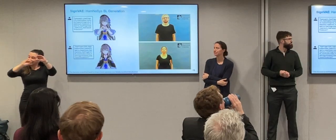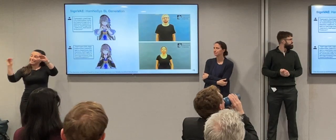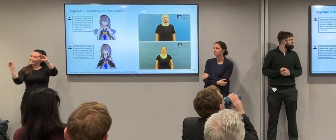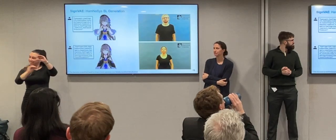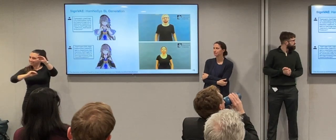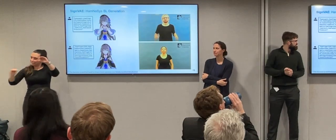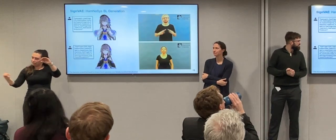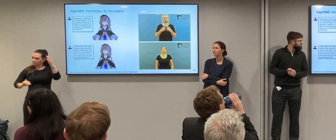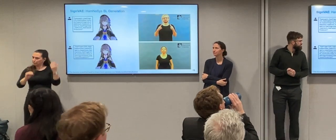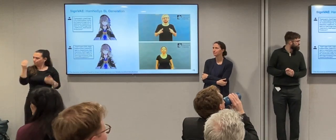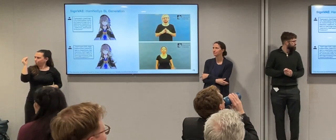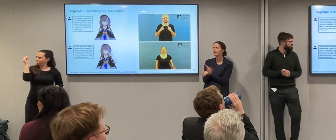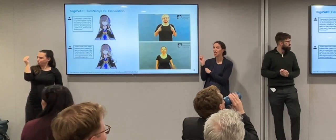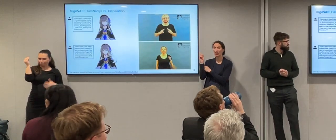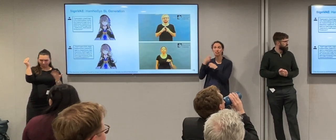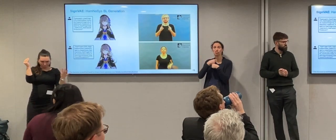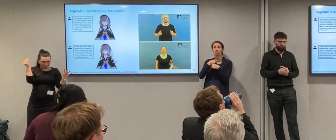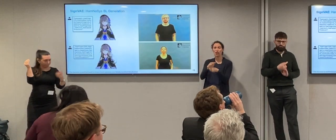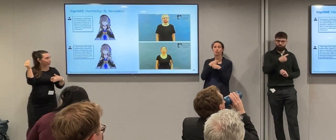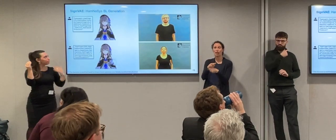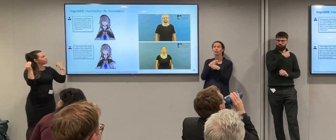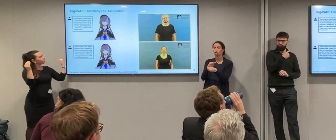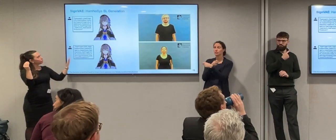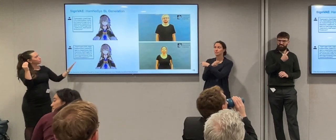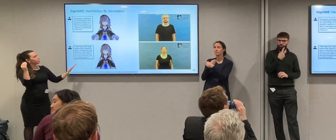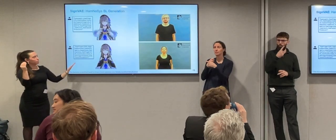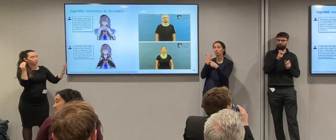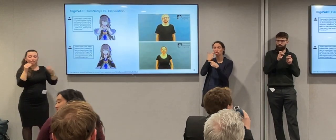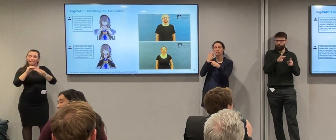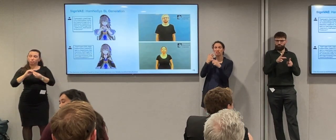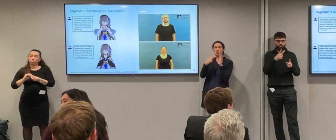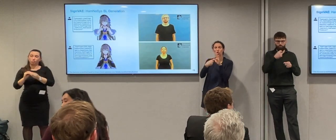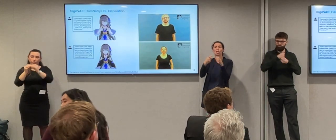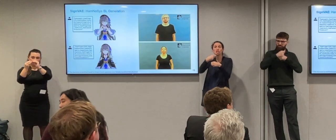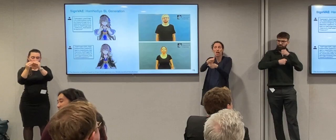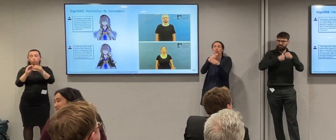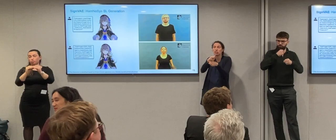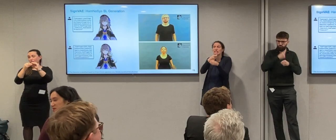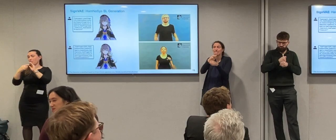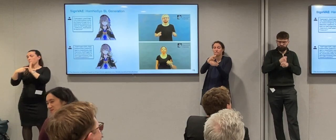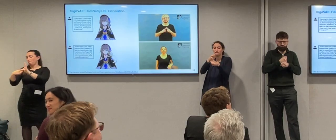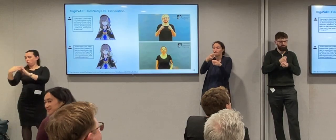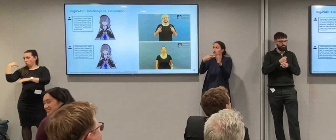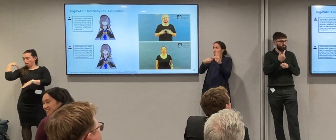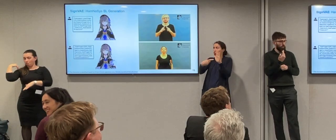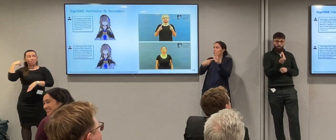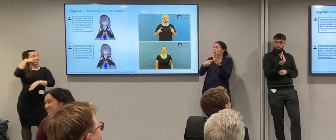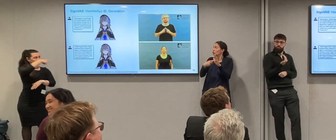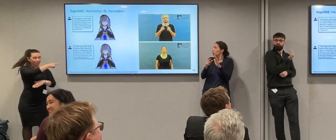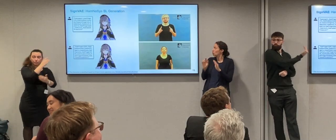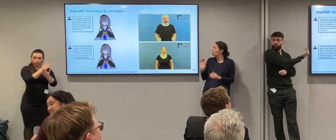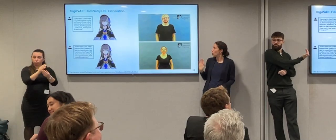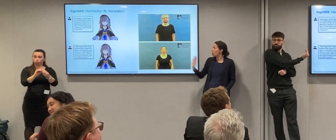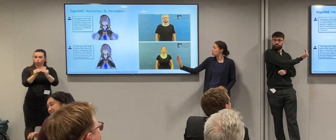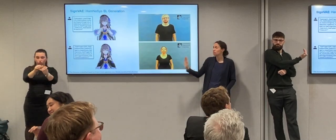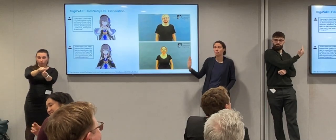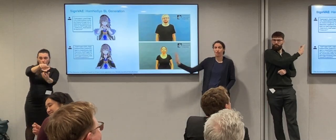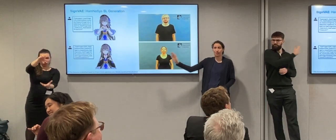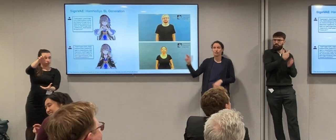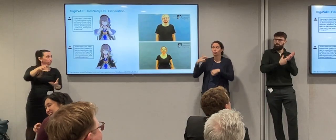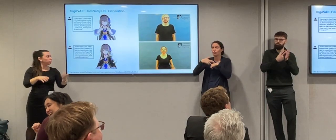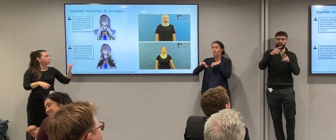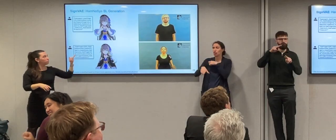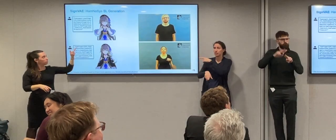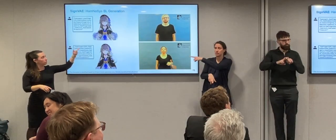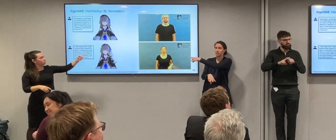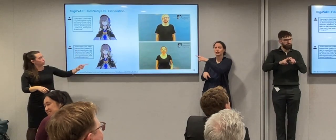So this is a generation. What I just presented is a generative model. So on the right, we provide a reference. This